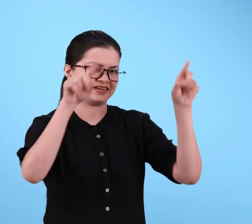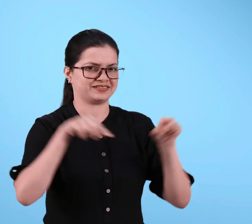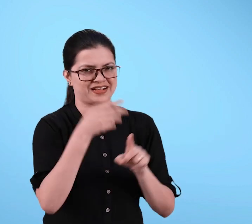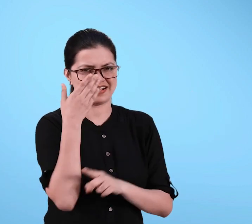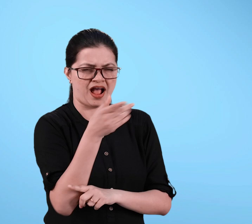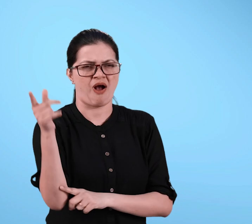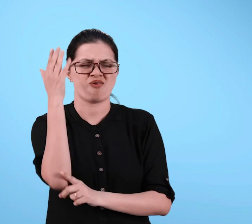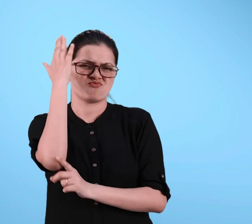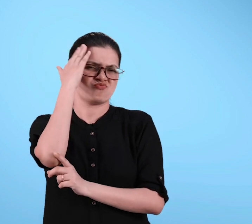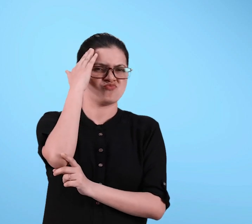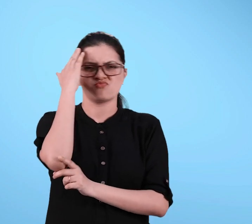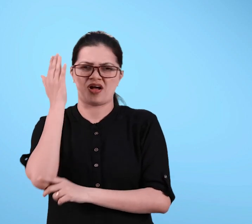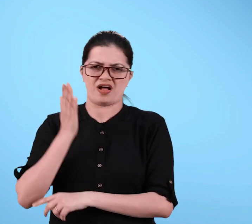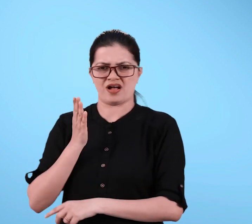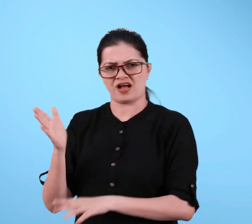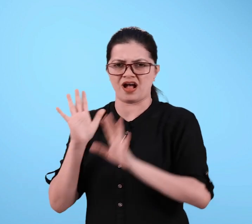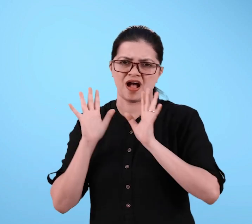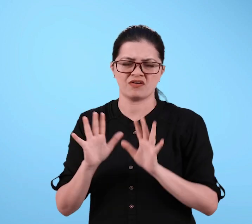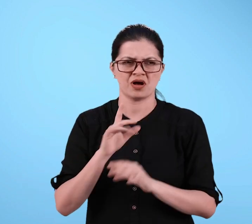Is wondering if he can assume